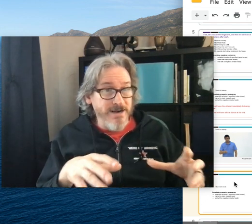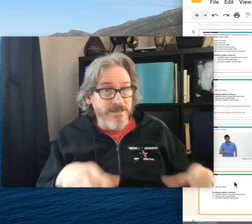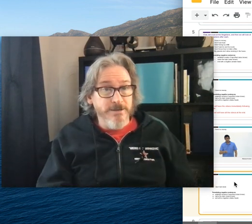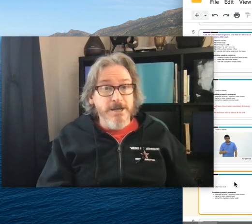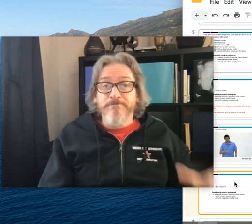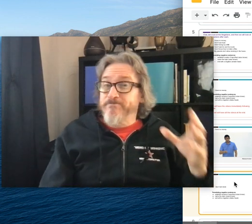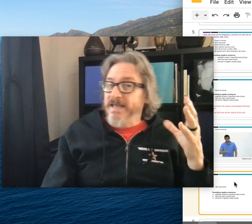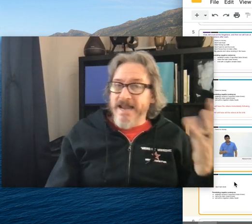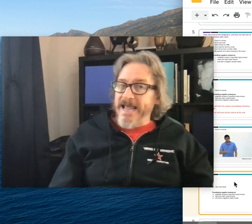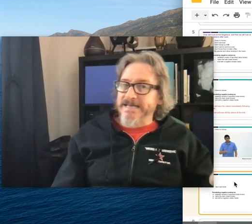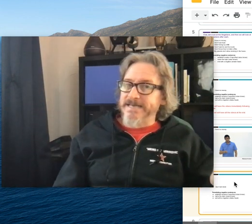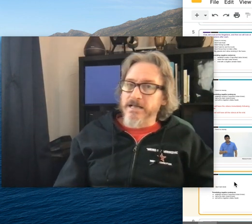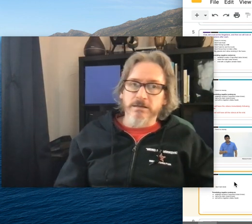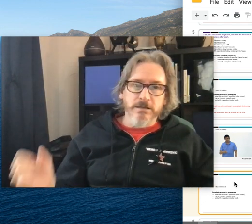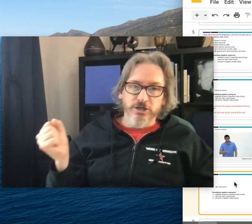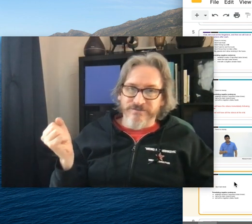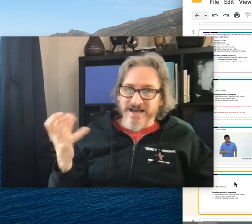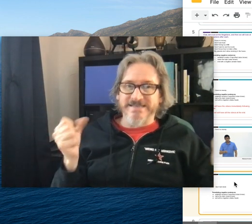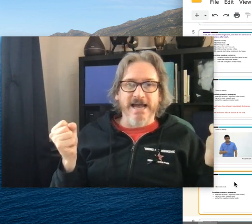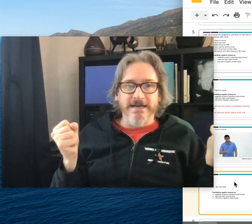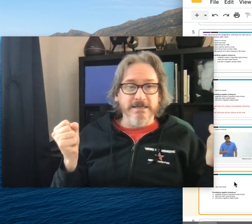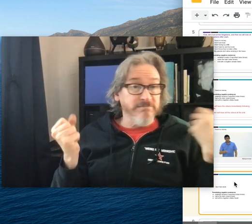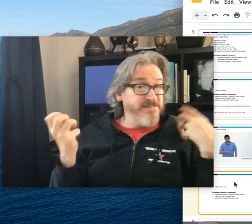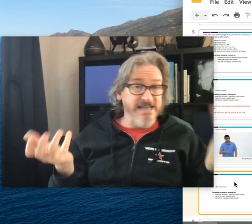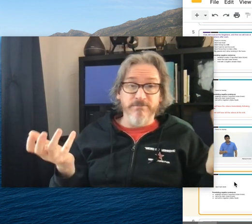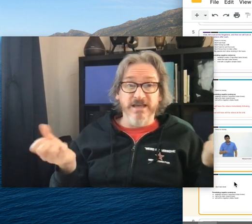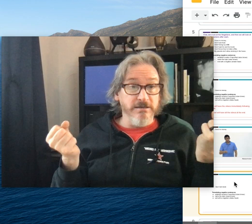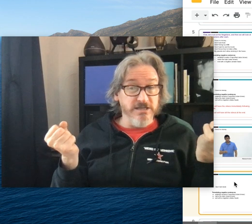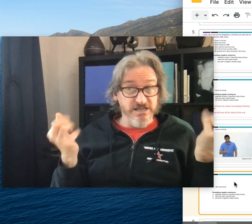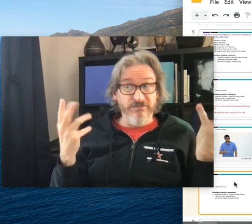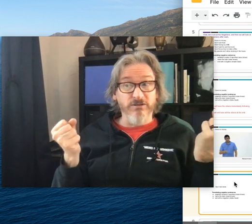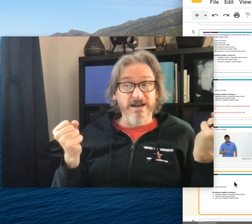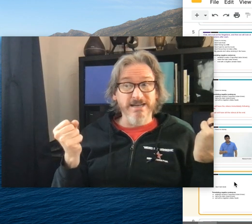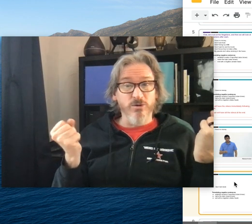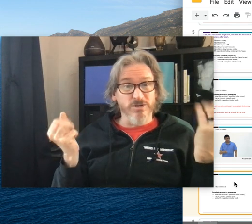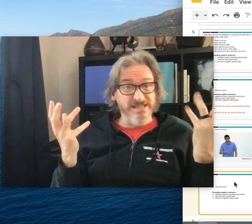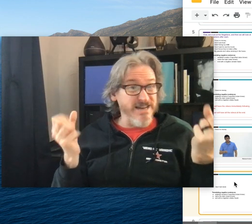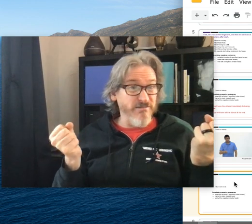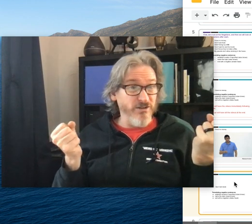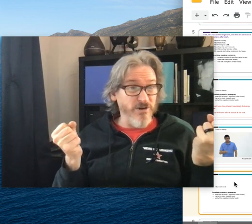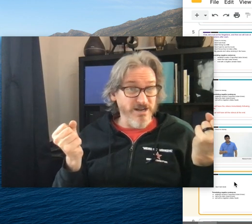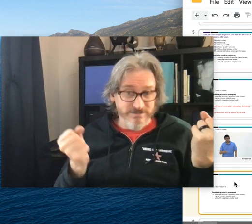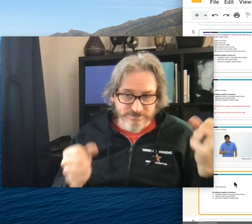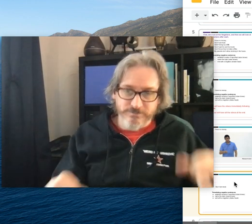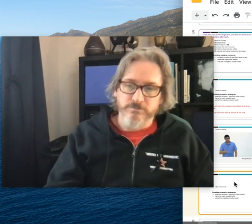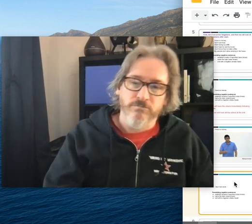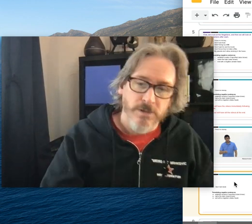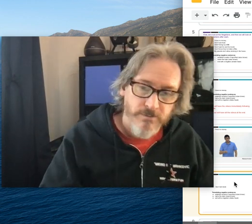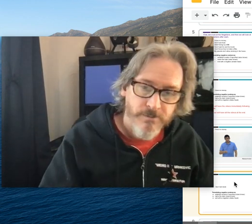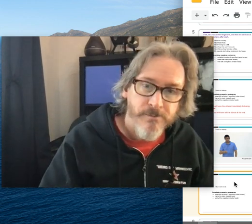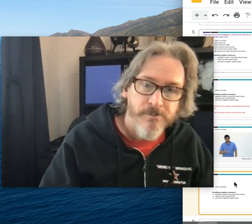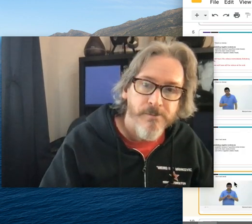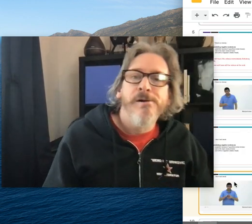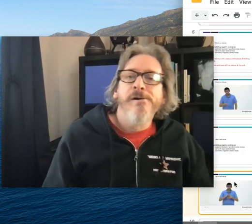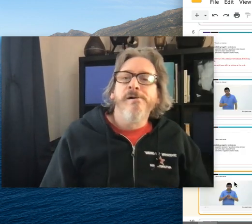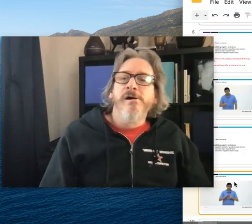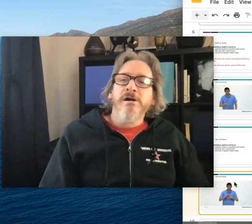it's correct. In ASL, you've got to sign it. Same thing. Does it feel right or does it not feel